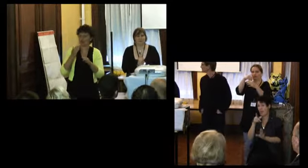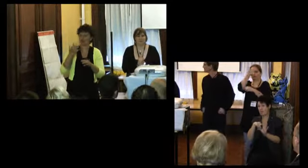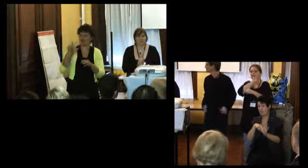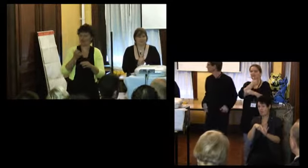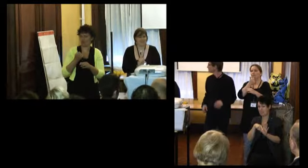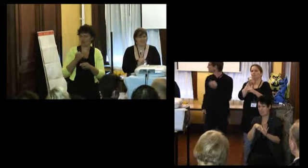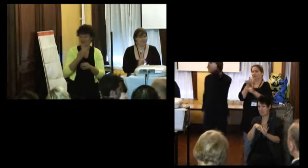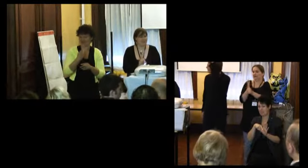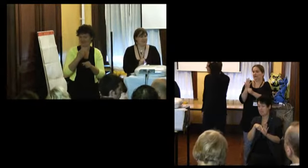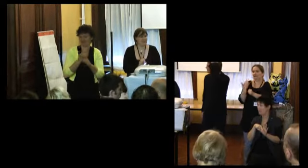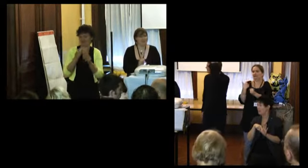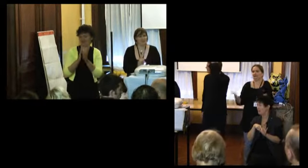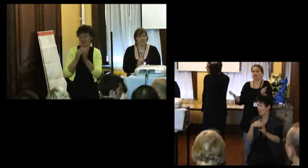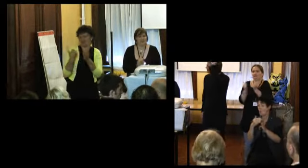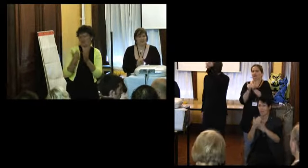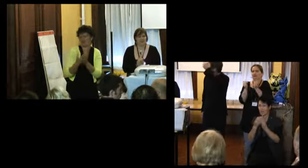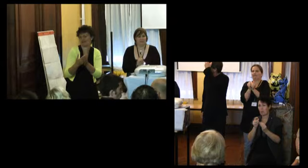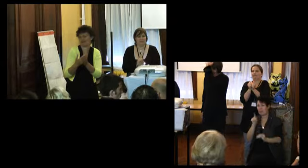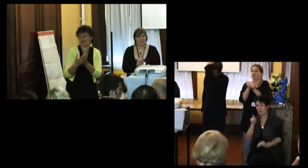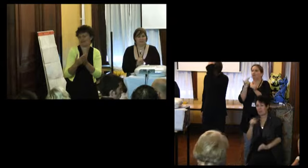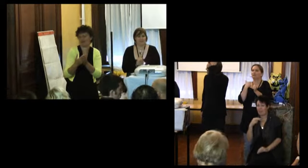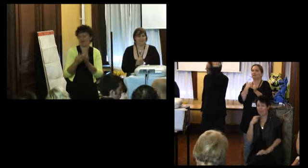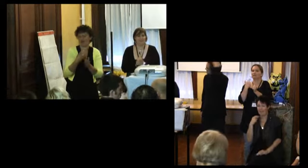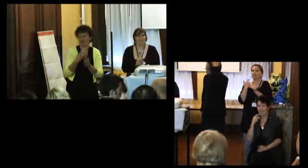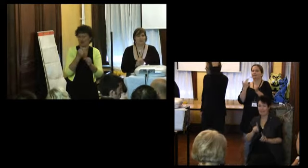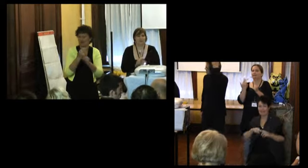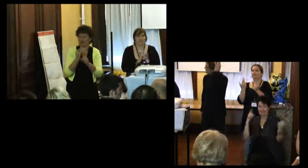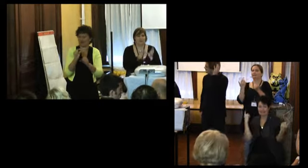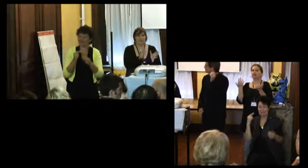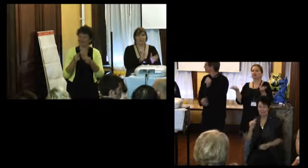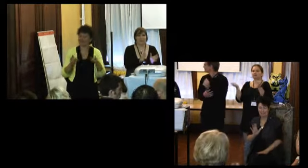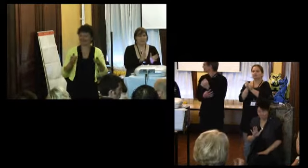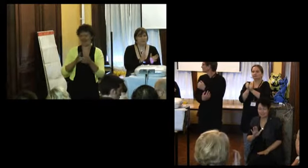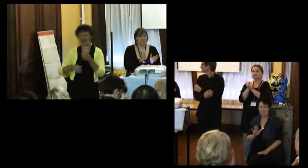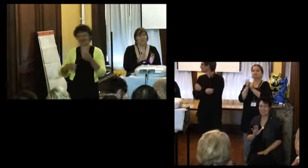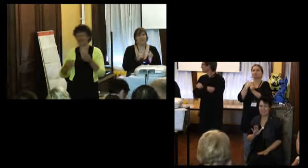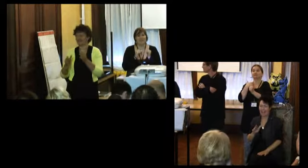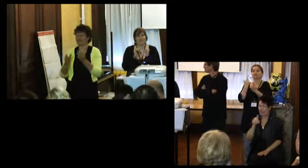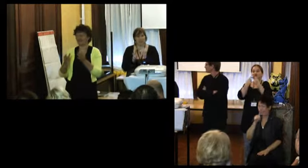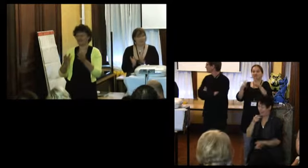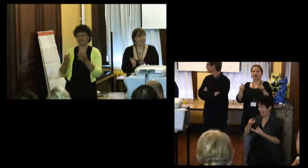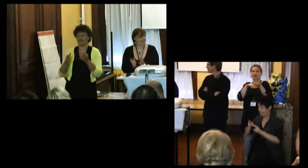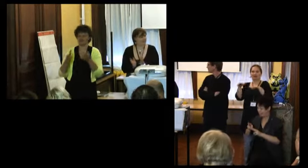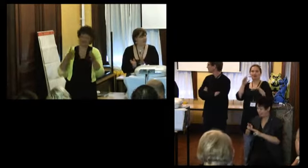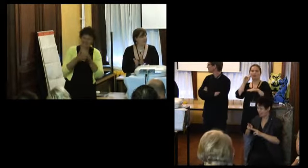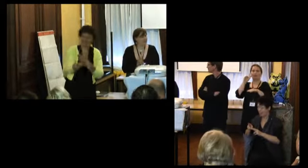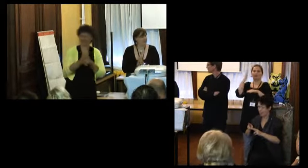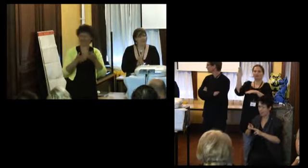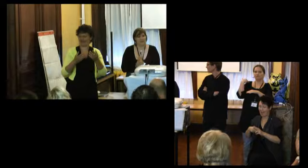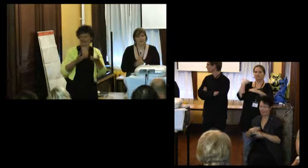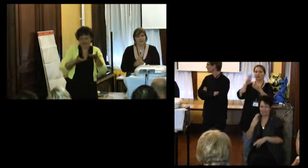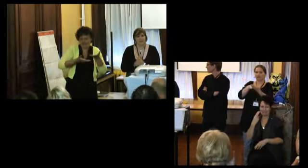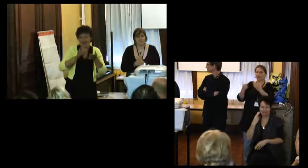Working with Olivier is something different. It's something different to work with an interpreter and then to work with a deaf